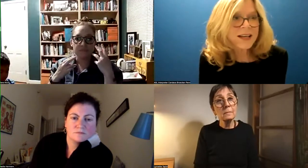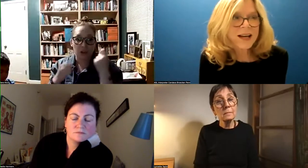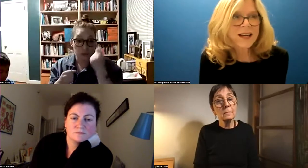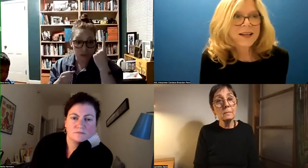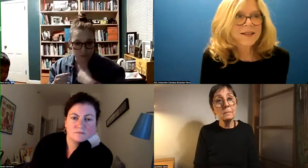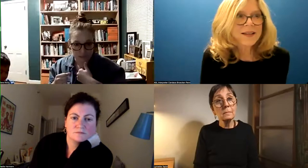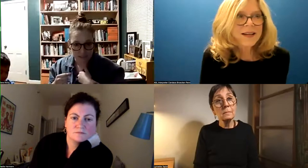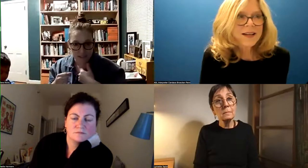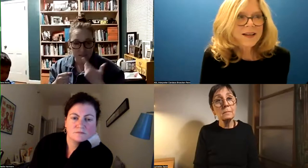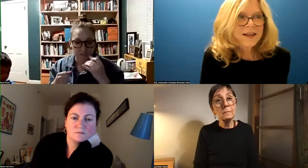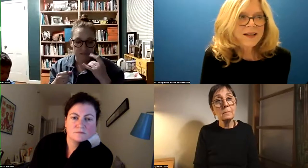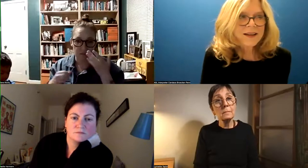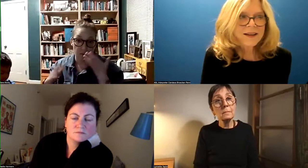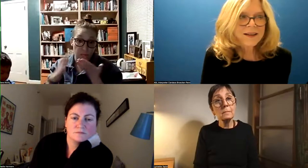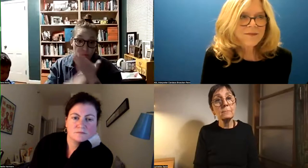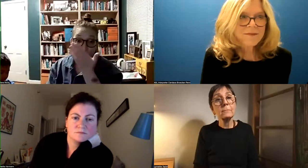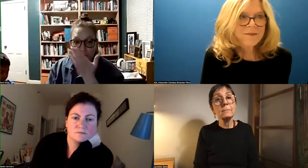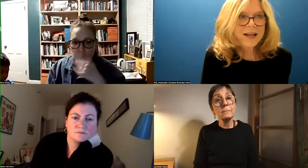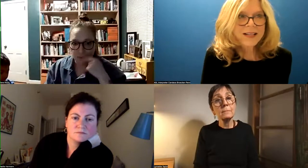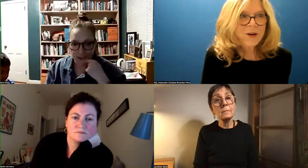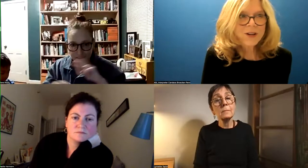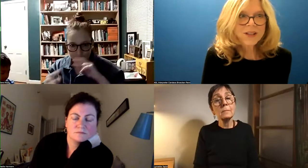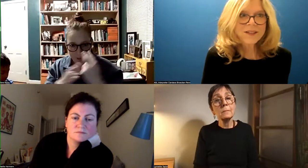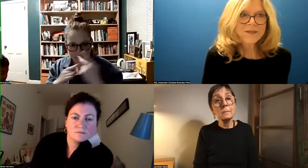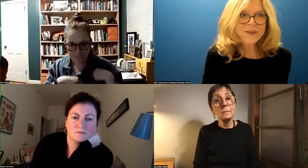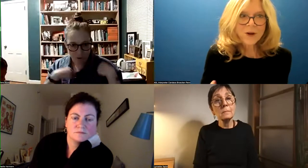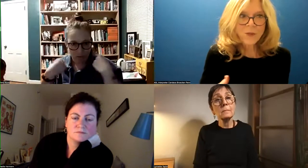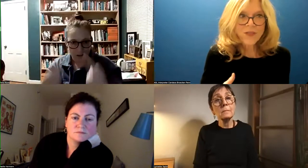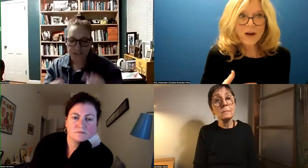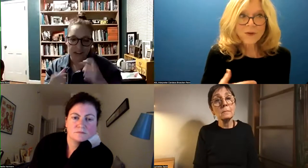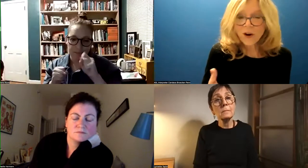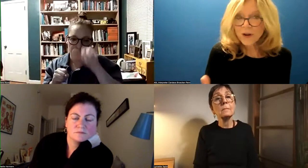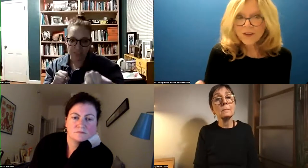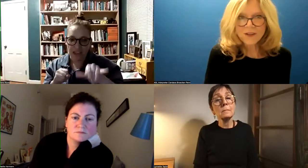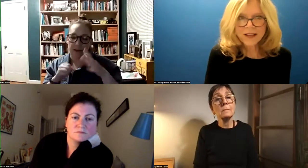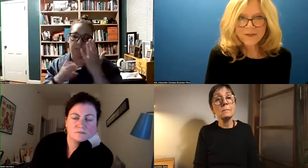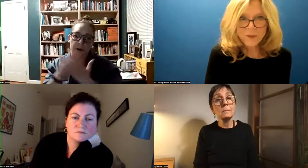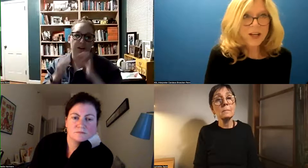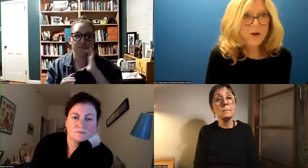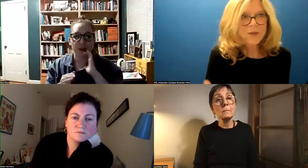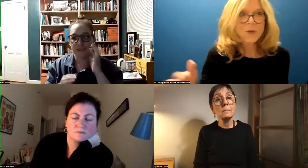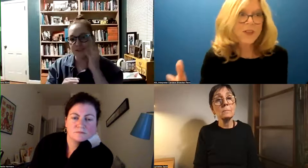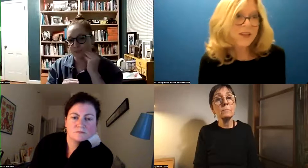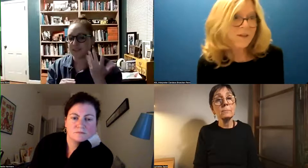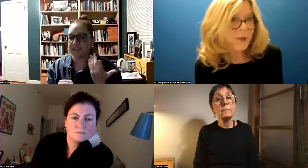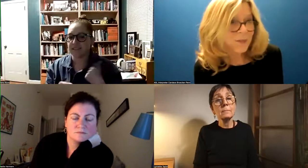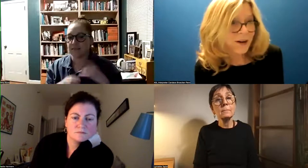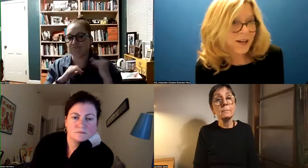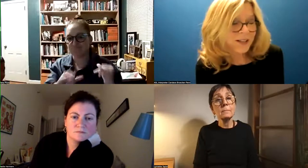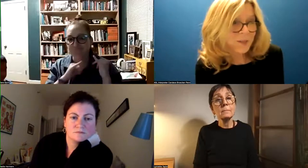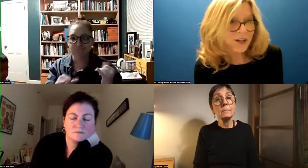community, and my experience of what that was going like for me going through with the